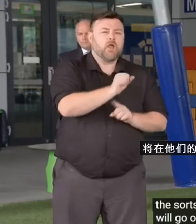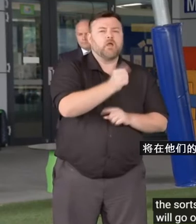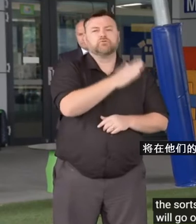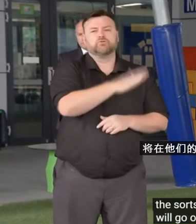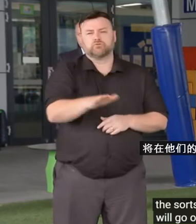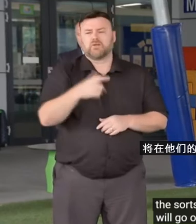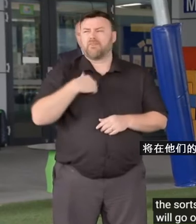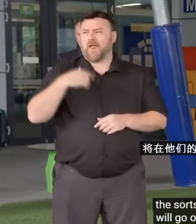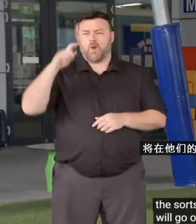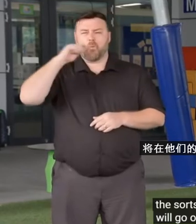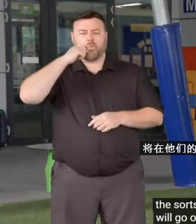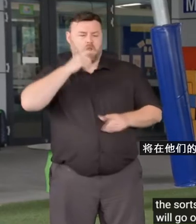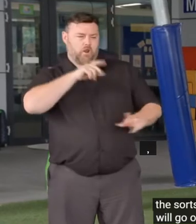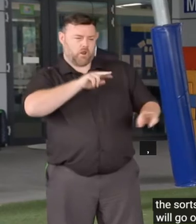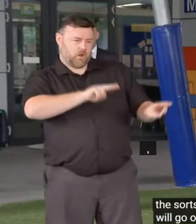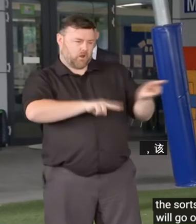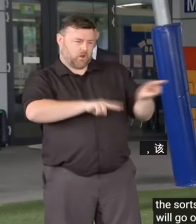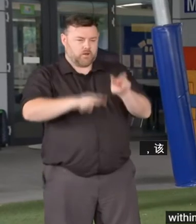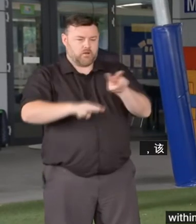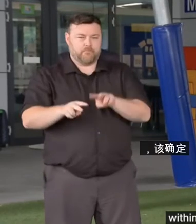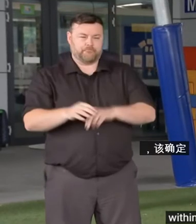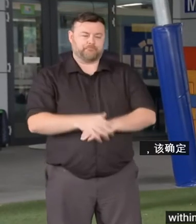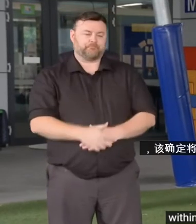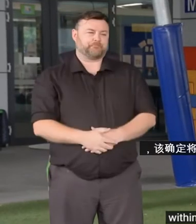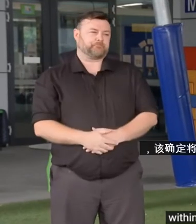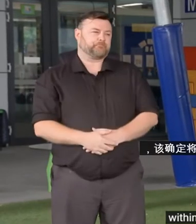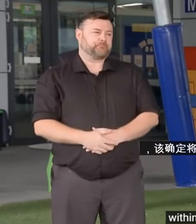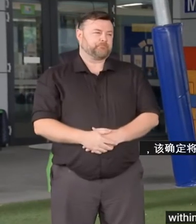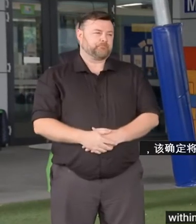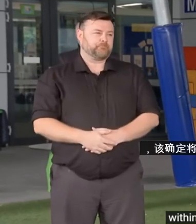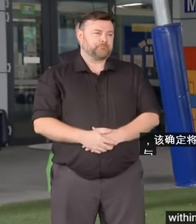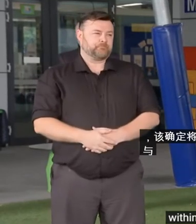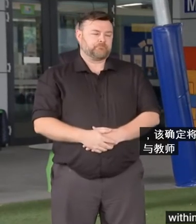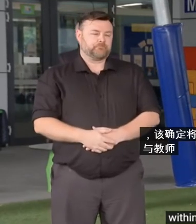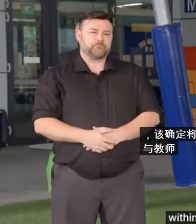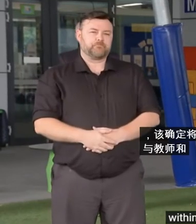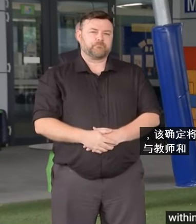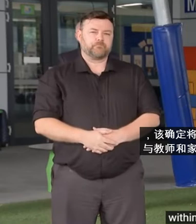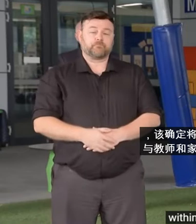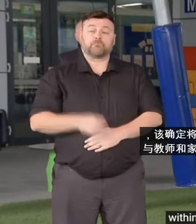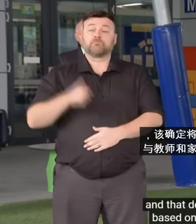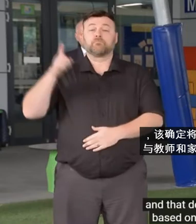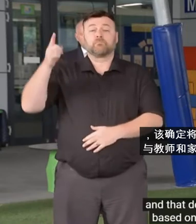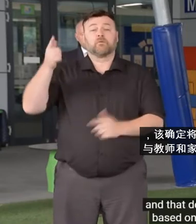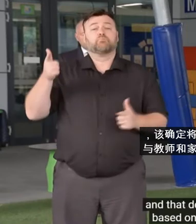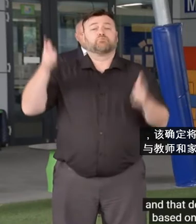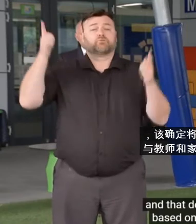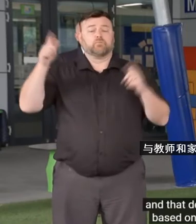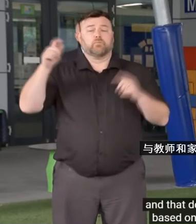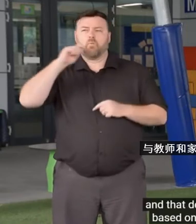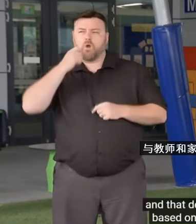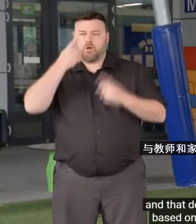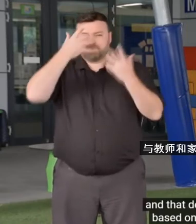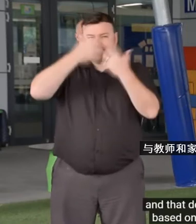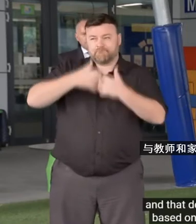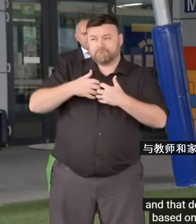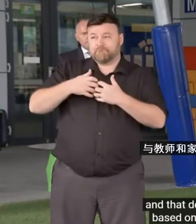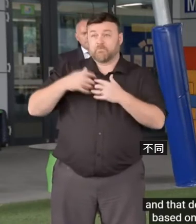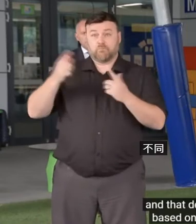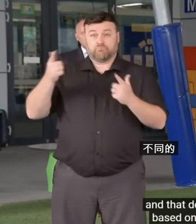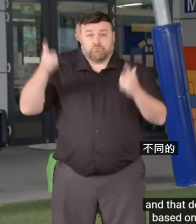first term. And that determination will be based on consultation with teachers and with